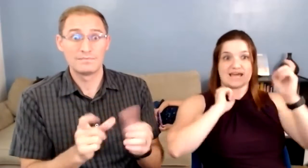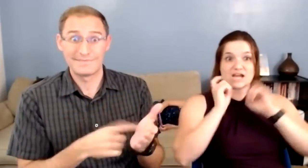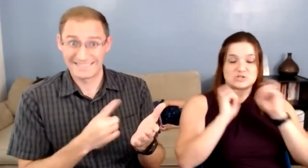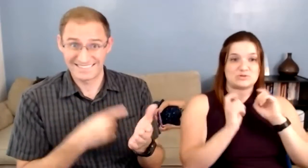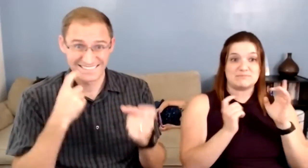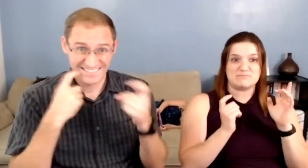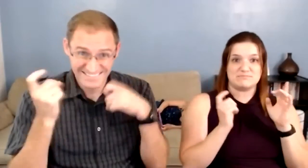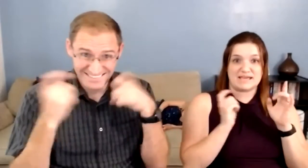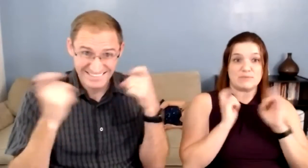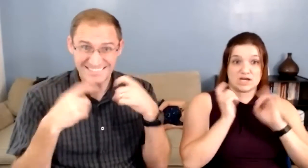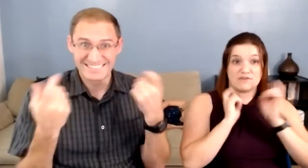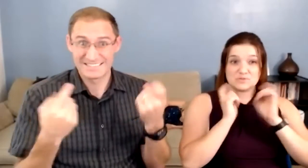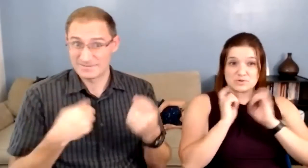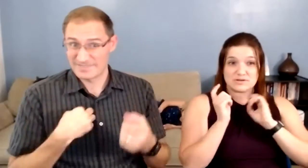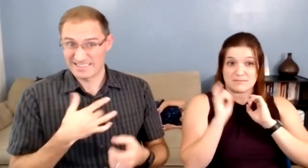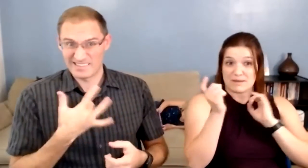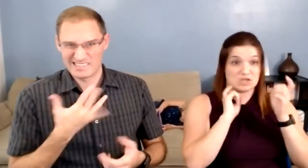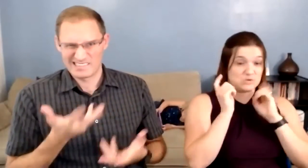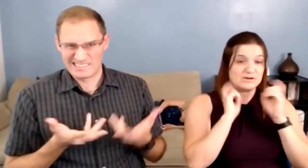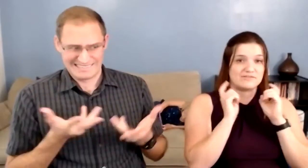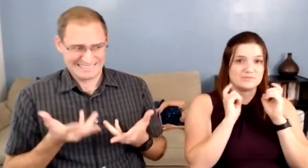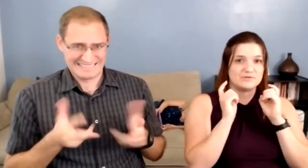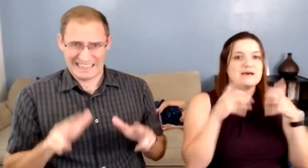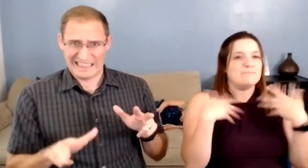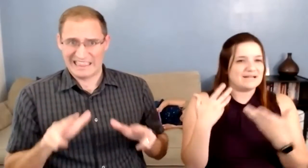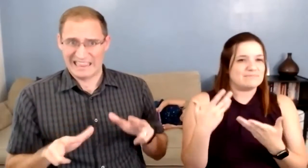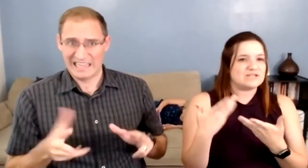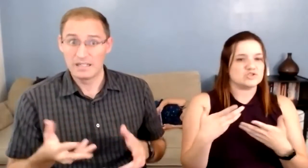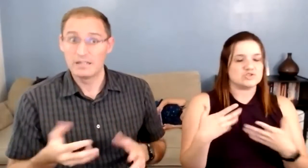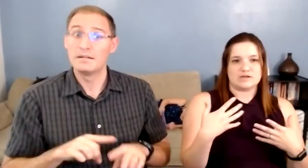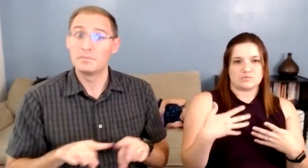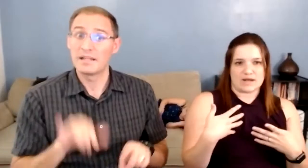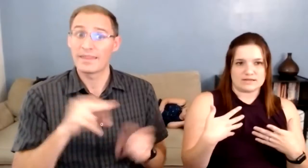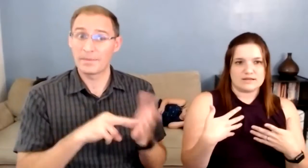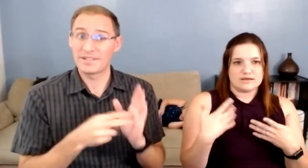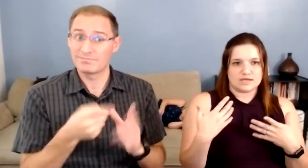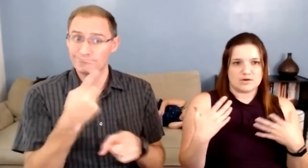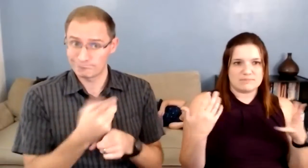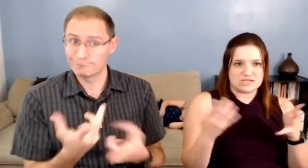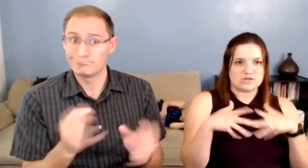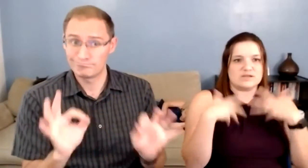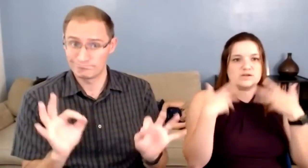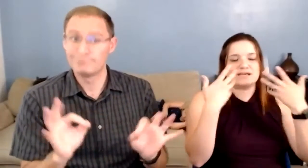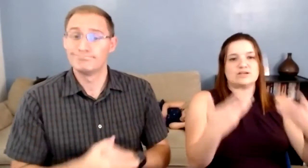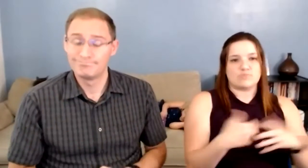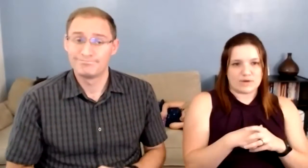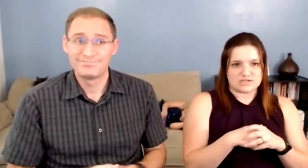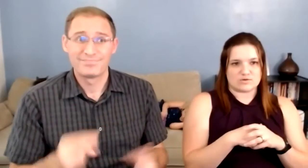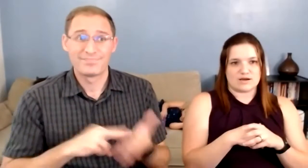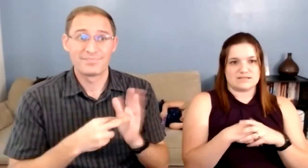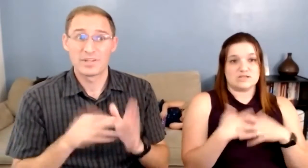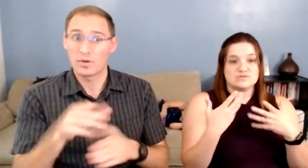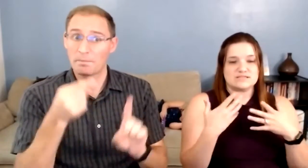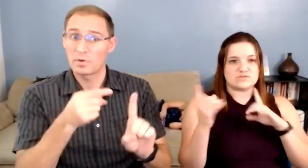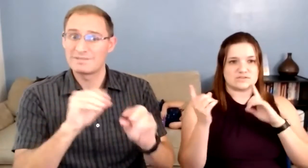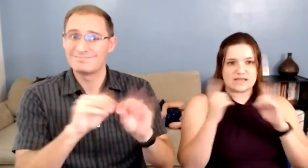being theatrical can make him uncomfortable, and it might make you uncomfortable, but it means you're doing it right. It means you're getting your point